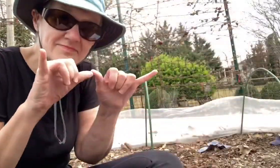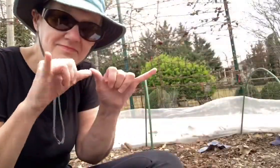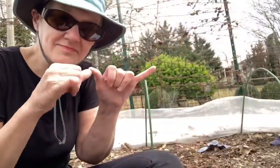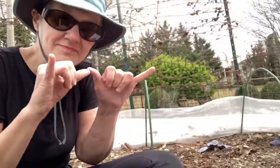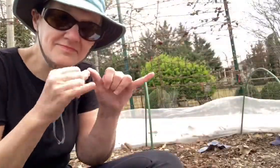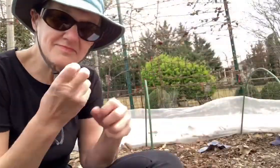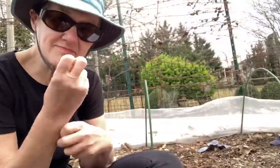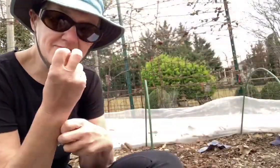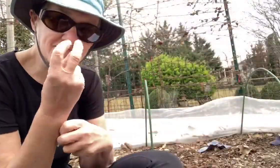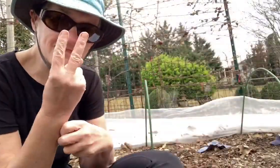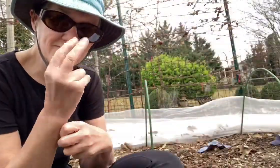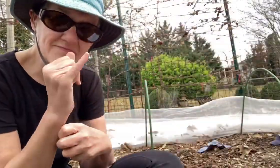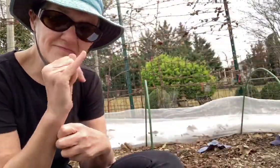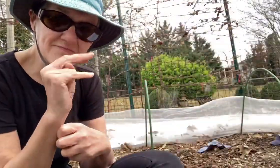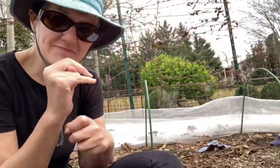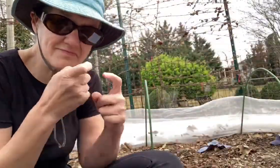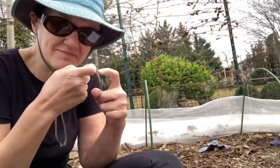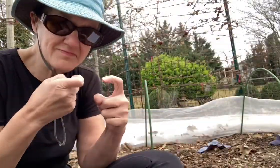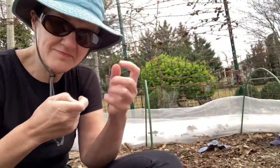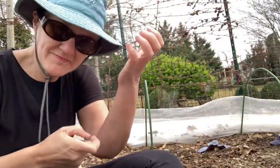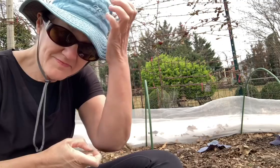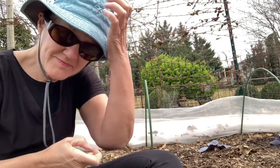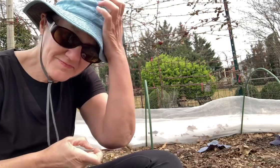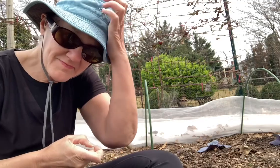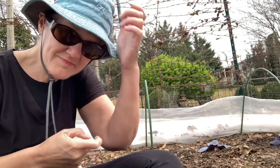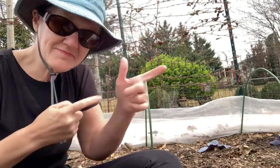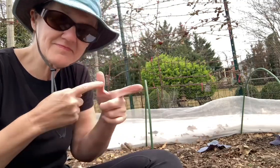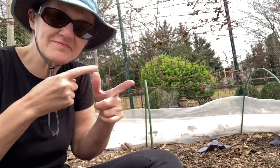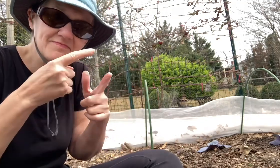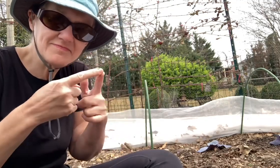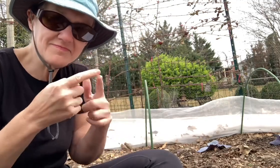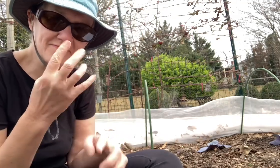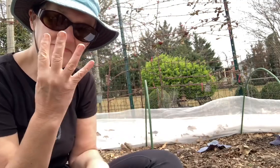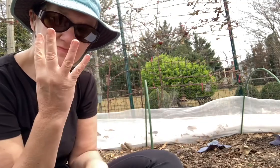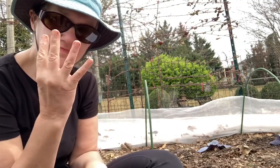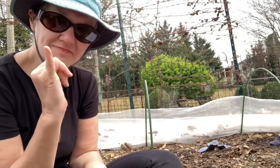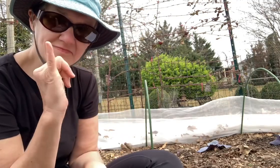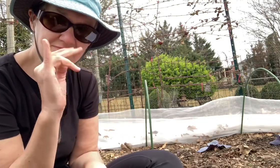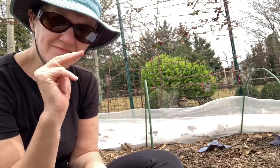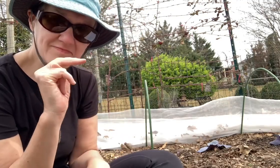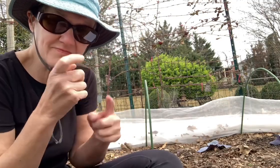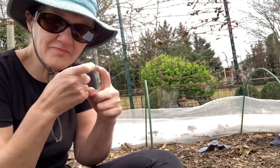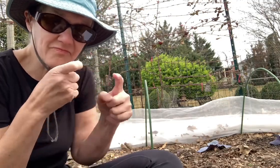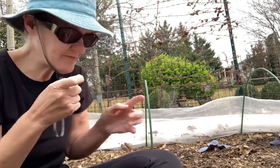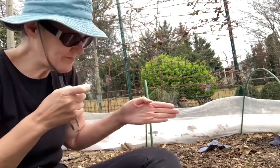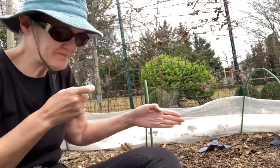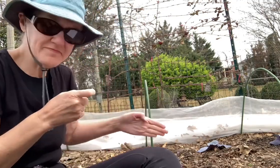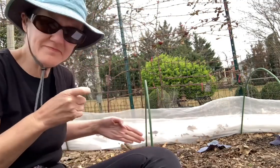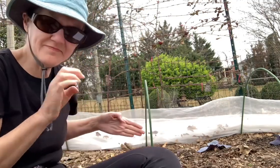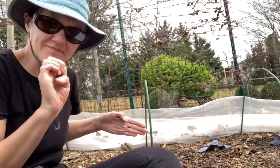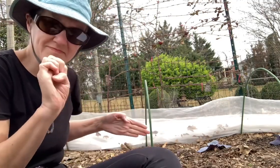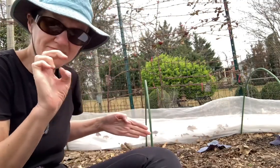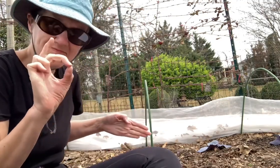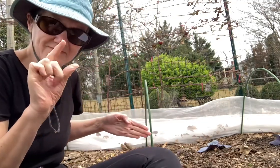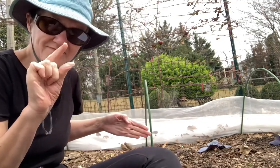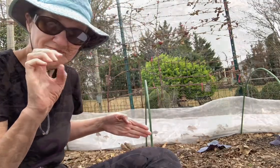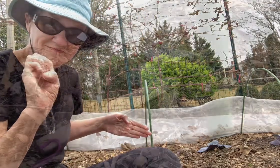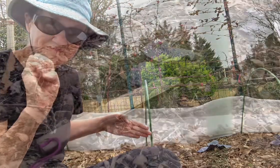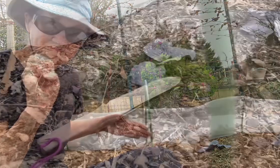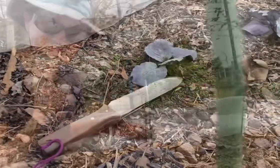Now I want to leave 12 inches between the cabbage and the first beet, and then 4 inches